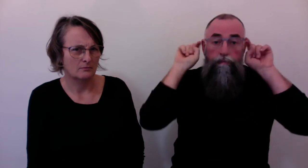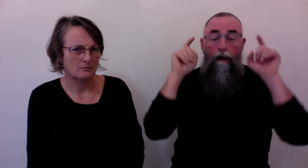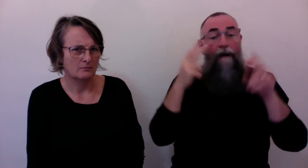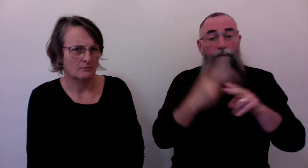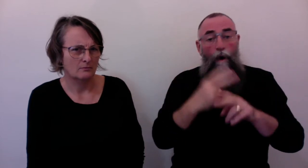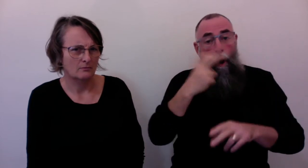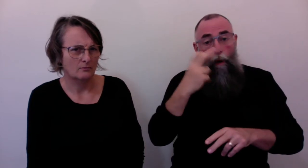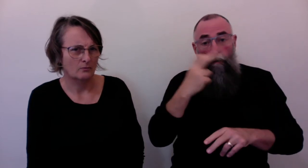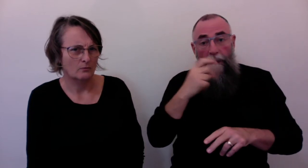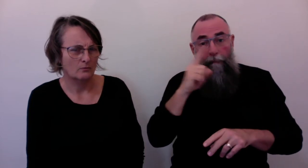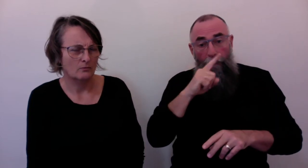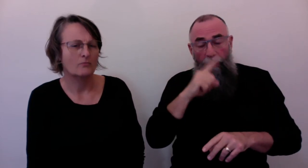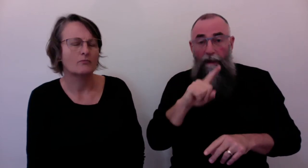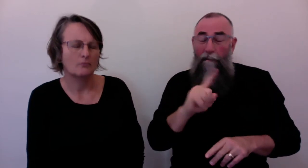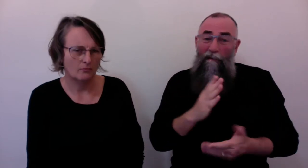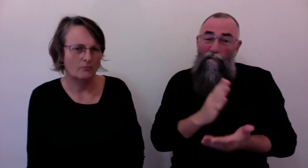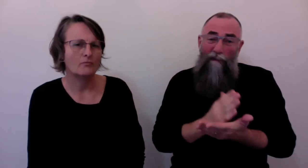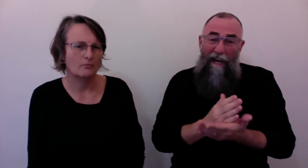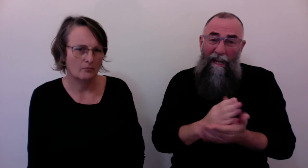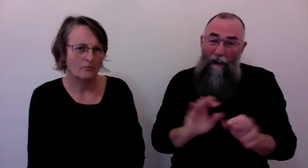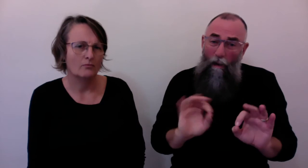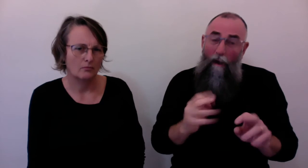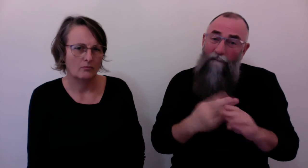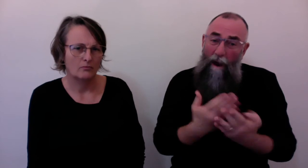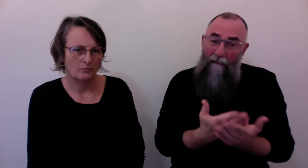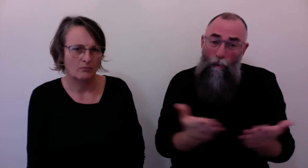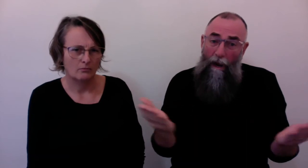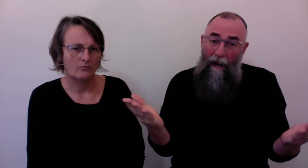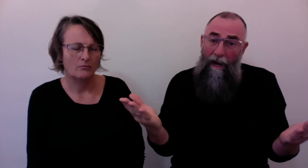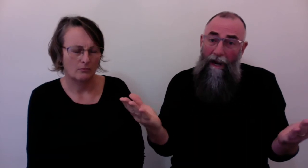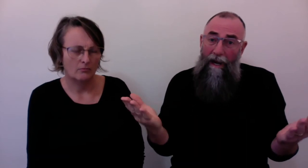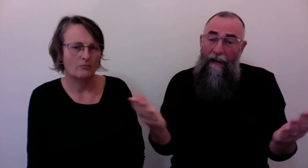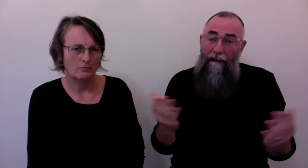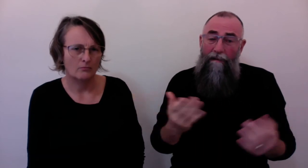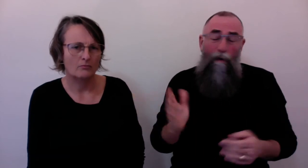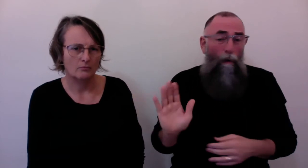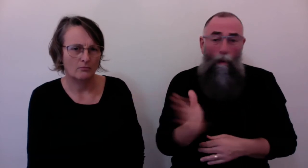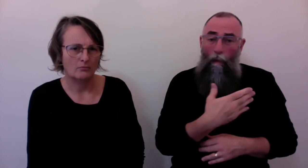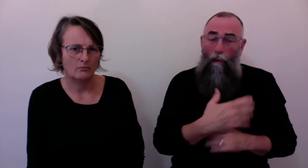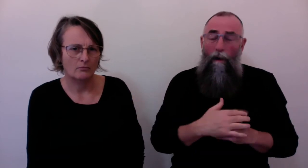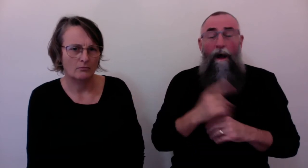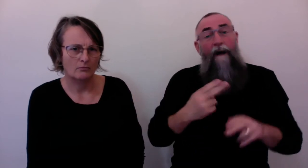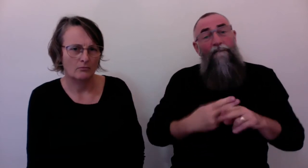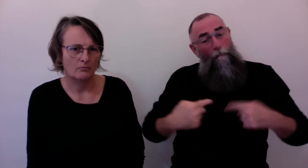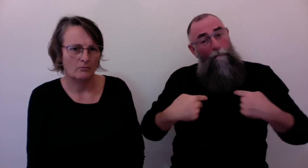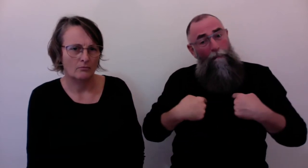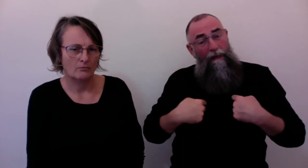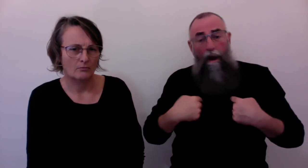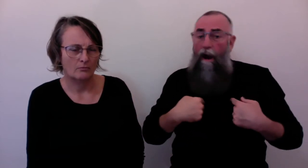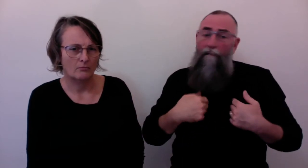is not really at all. It's for everyone. I mean, for me, like, I've had good experience with younger ones